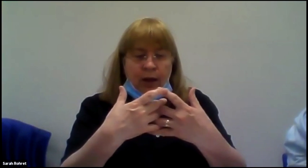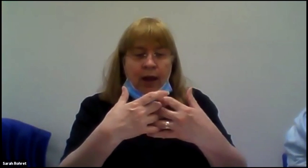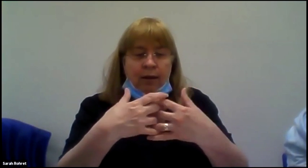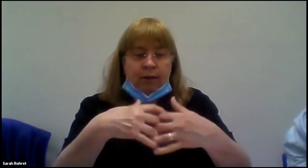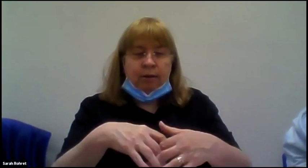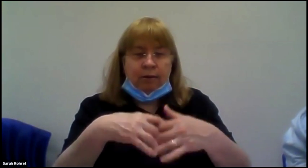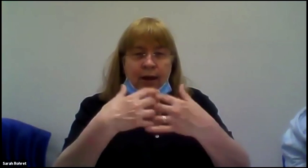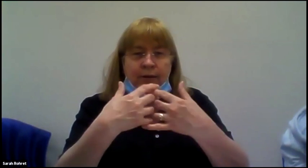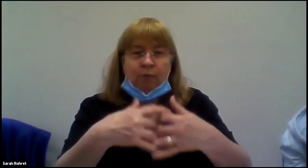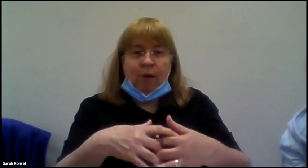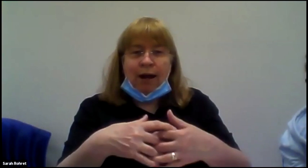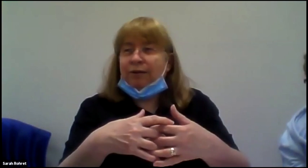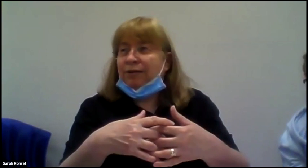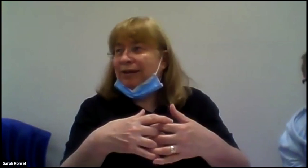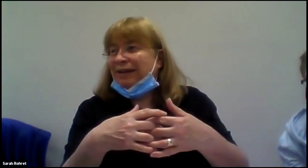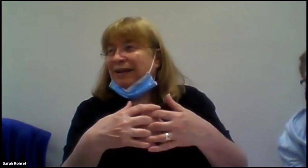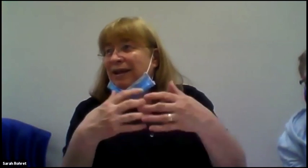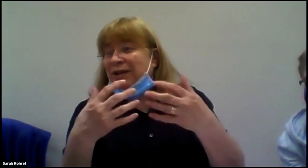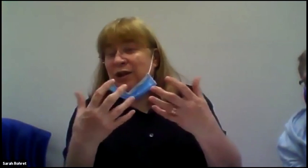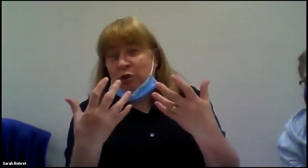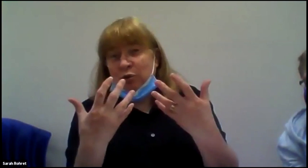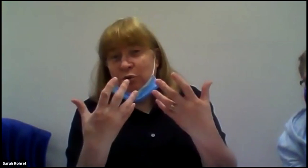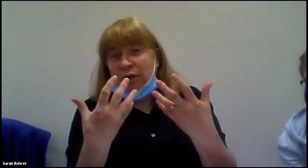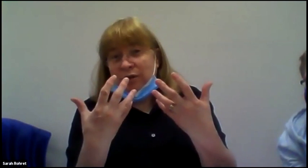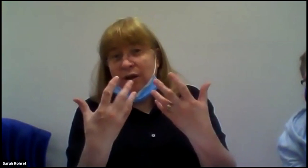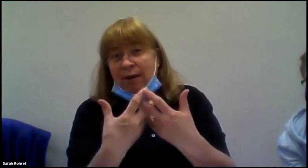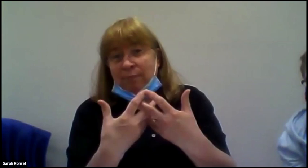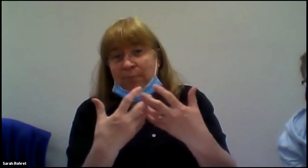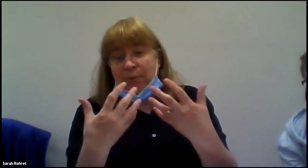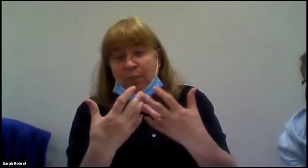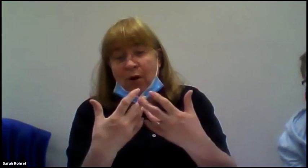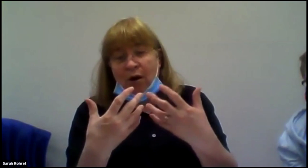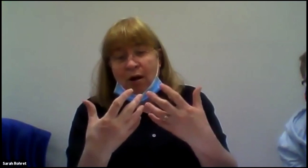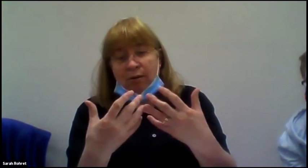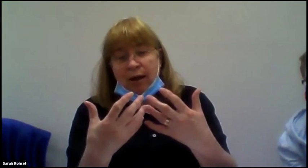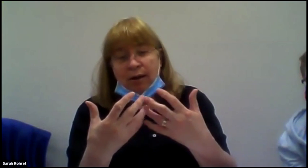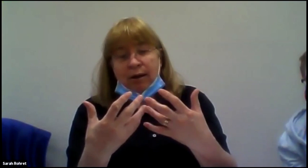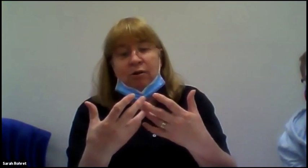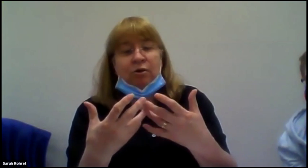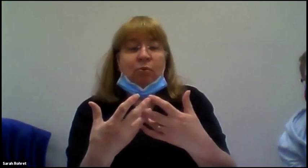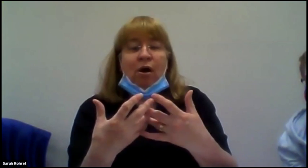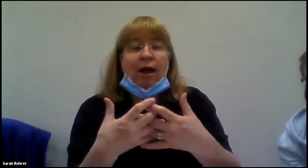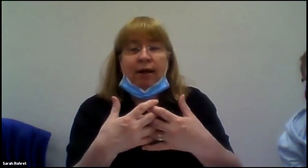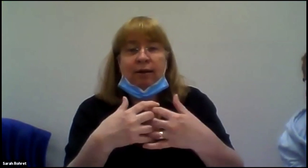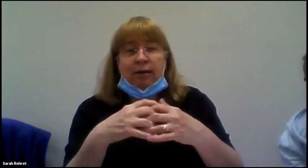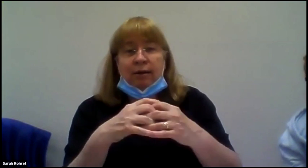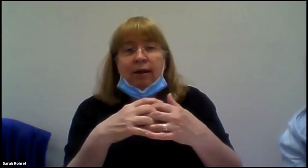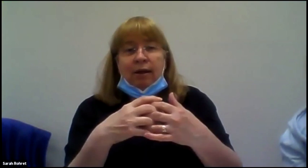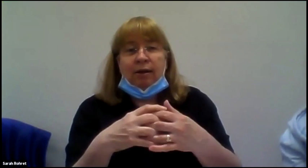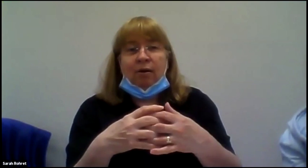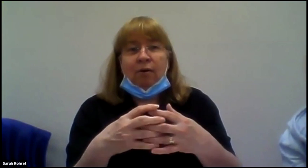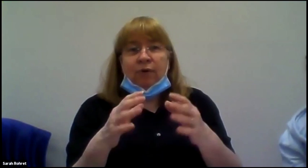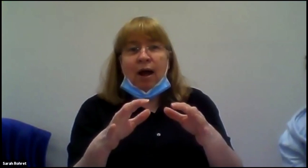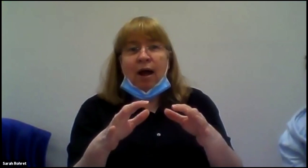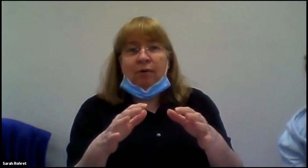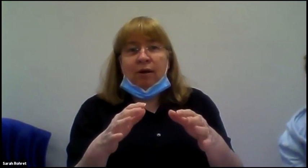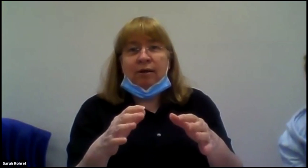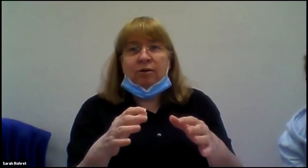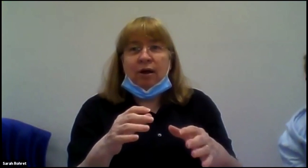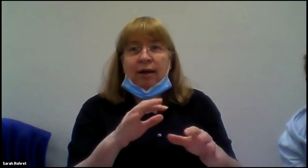And this takes a while to do too, because you got to put them all kind of intertwined. And if you're not looking at your hands,